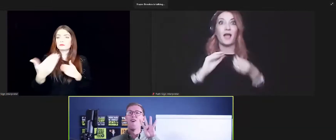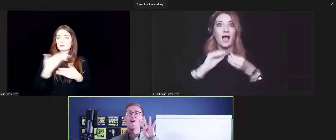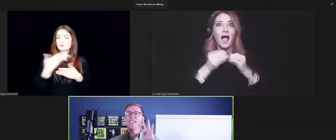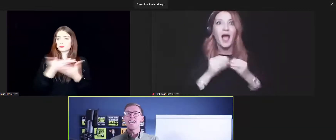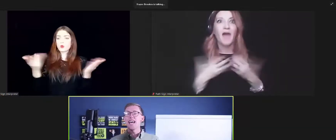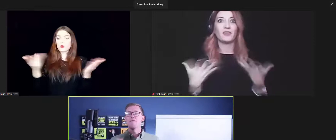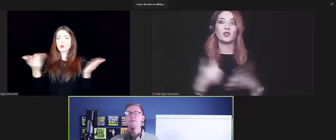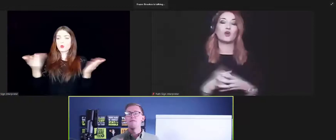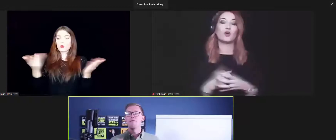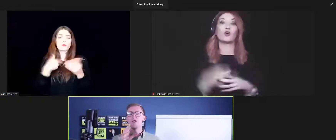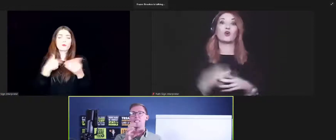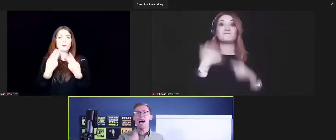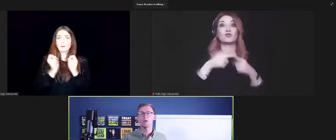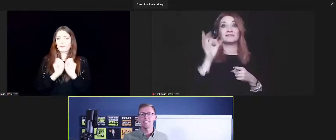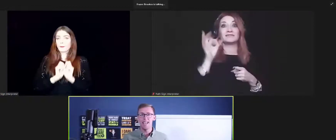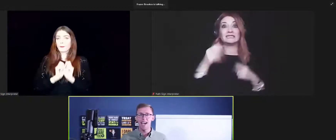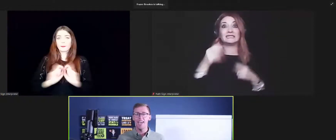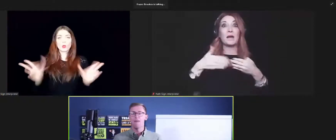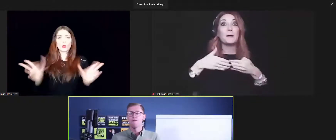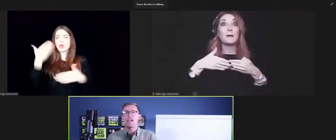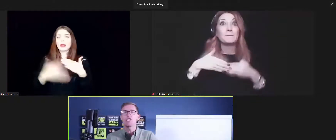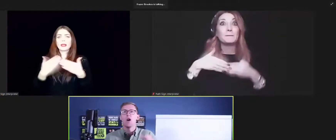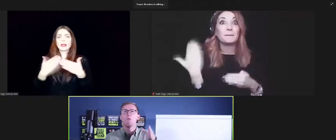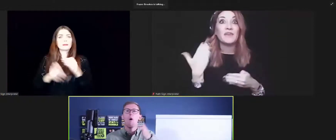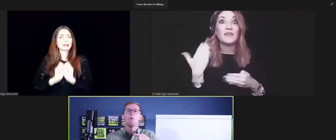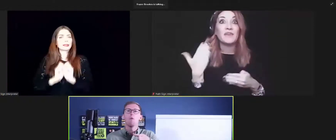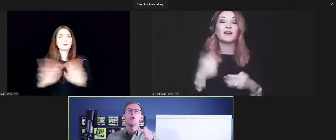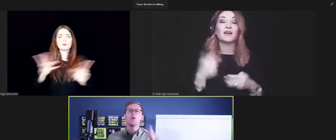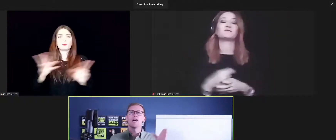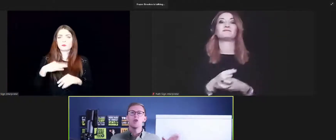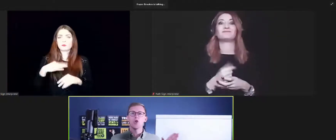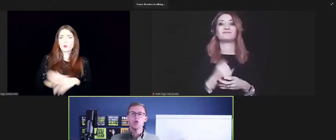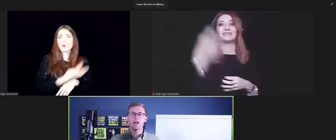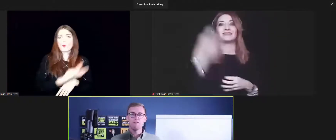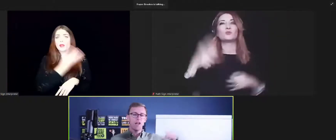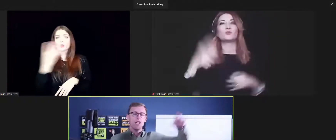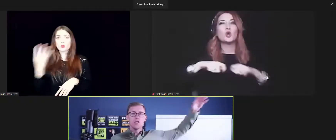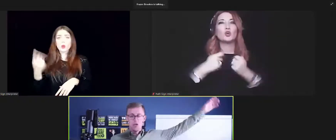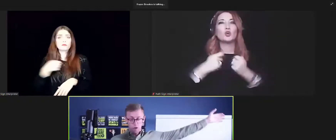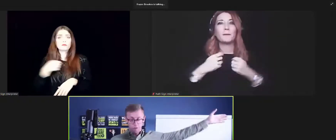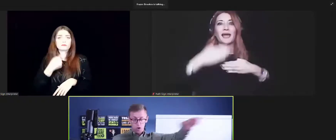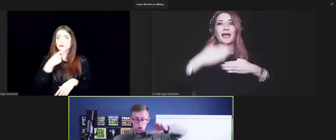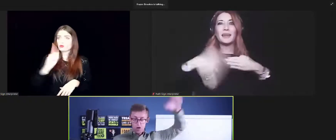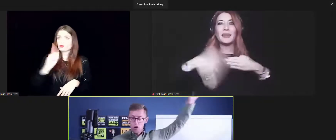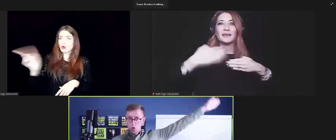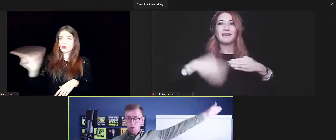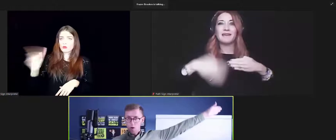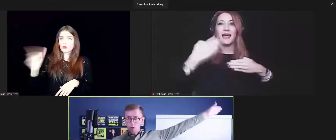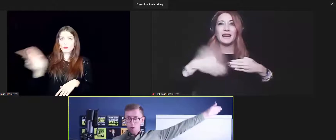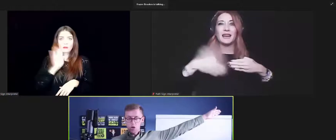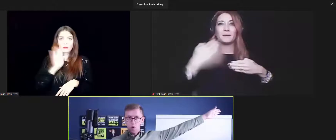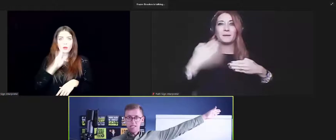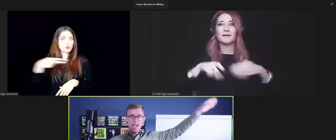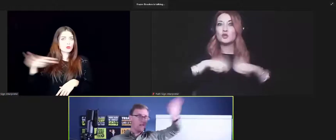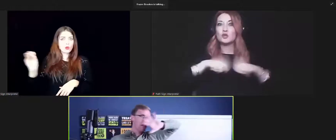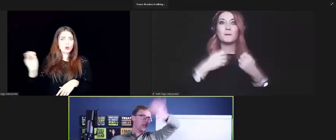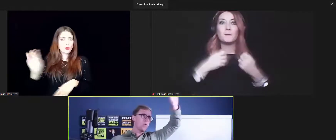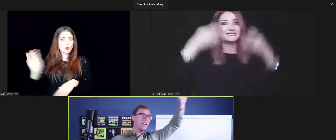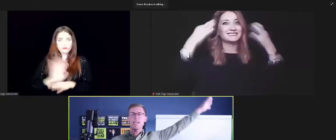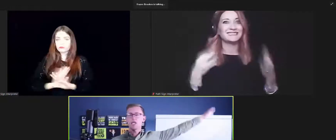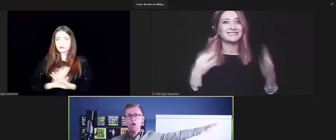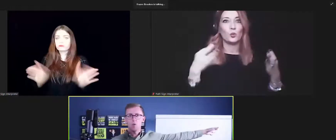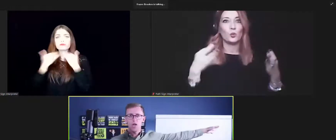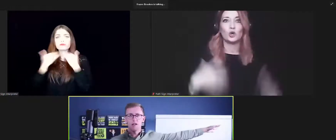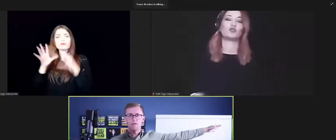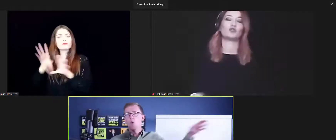4 years. And if you were to ask me today, Frazer, what would you tell yourself, your 20 years